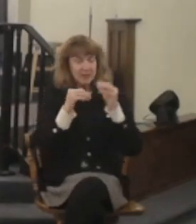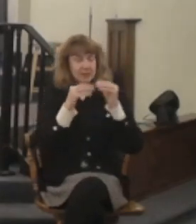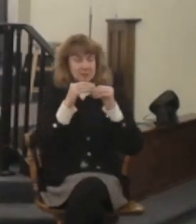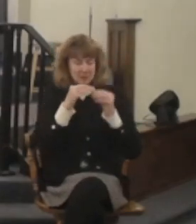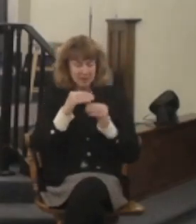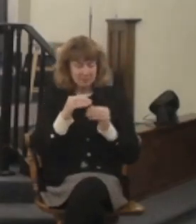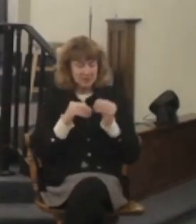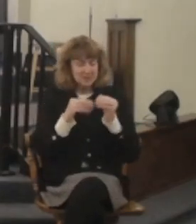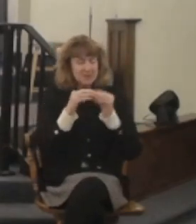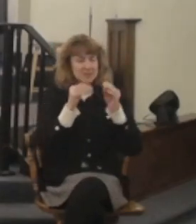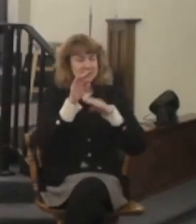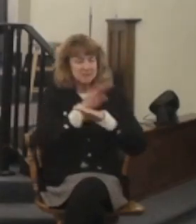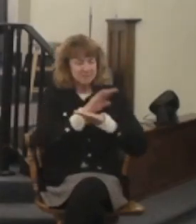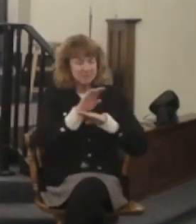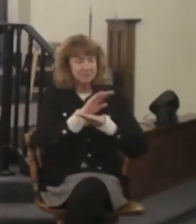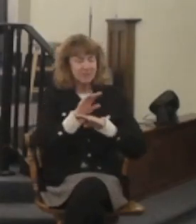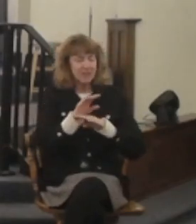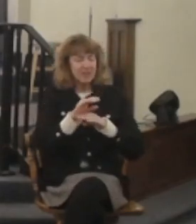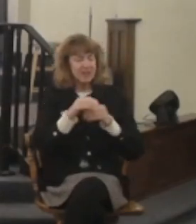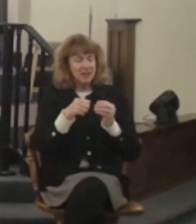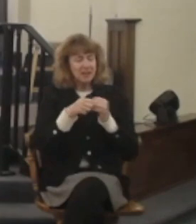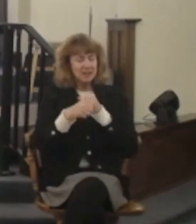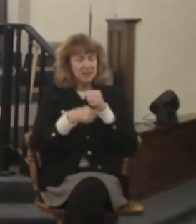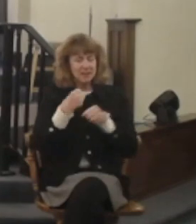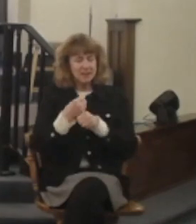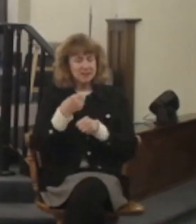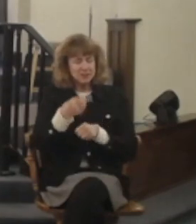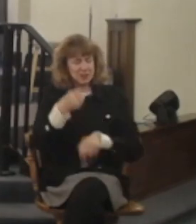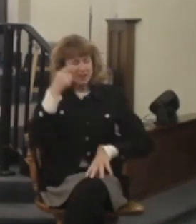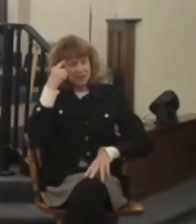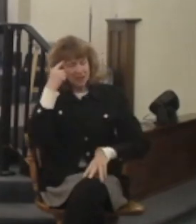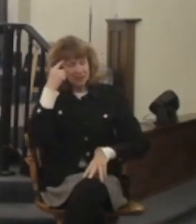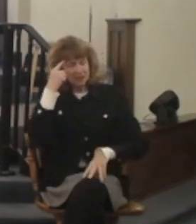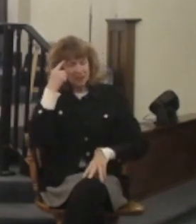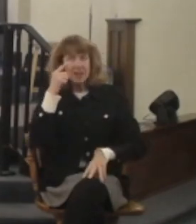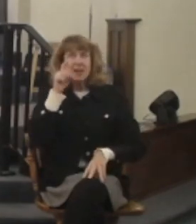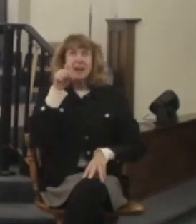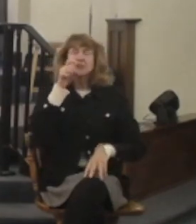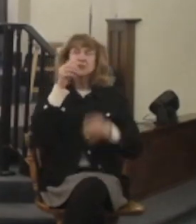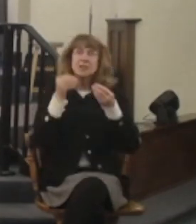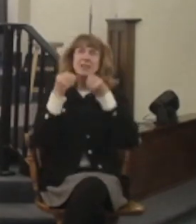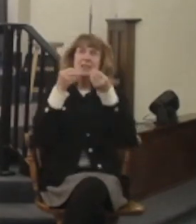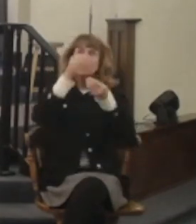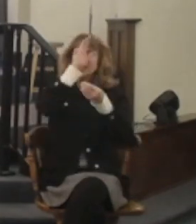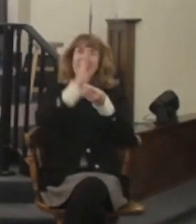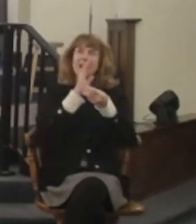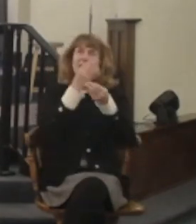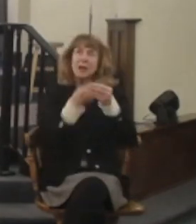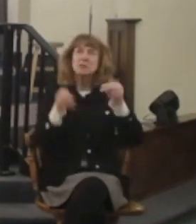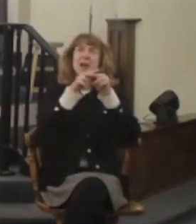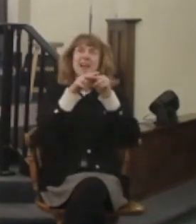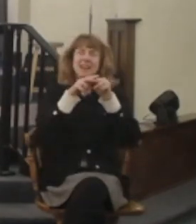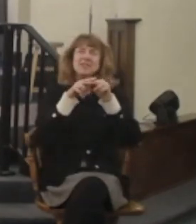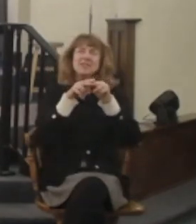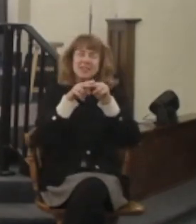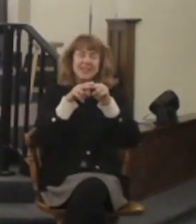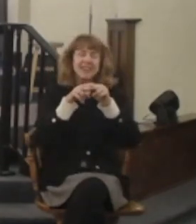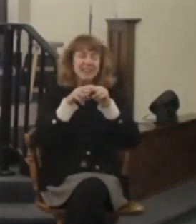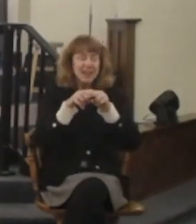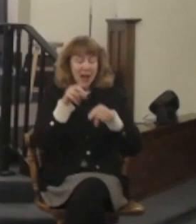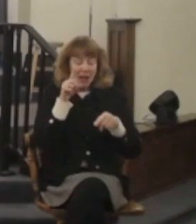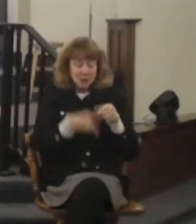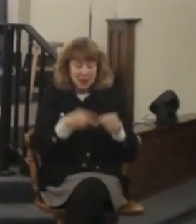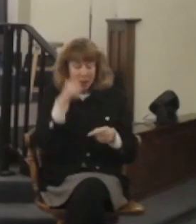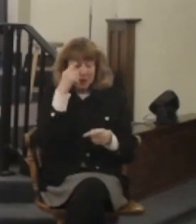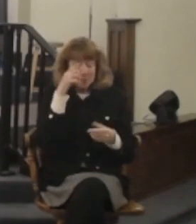my sales. And the next year, I thought I should give God a raise and increase my tithe. And I couldn't believe